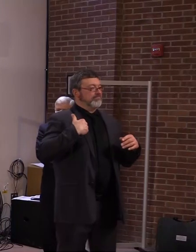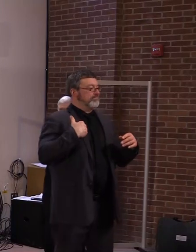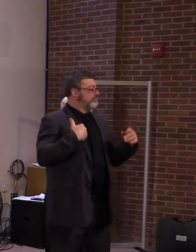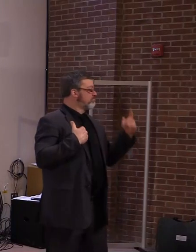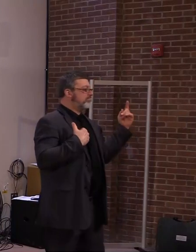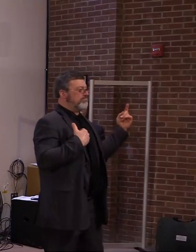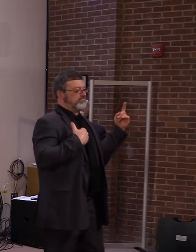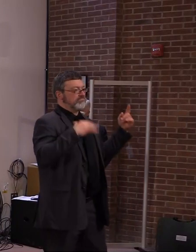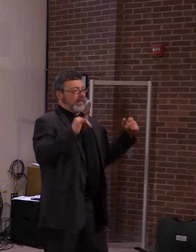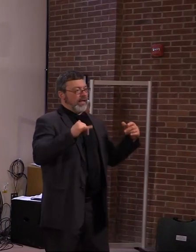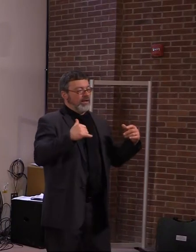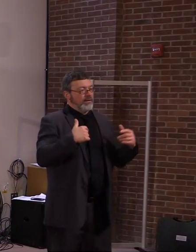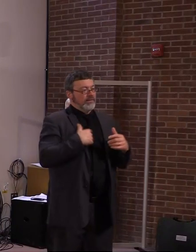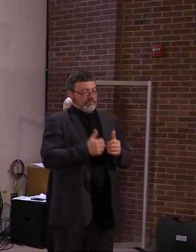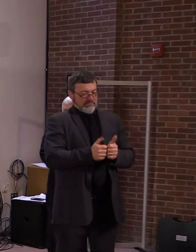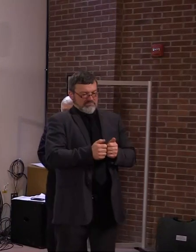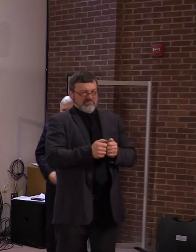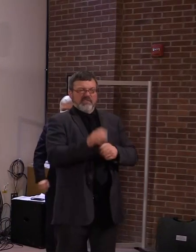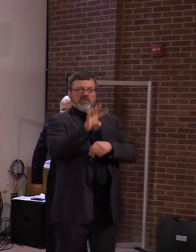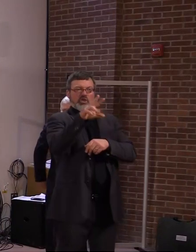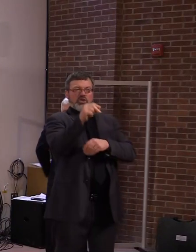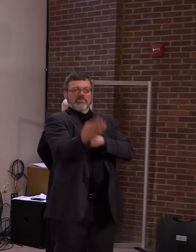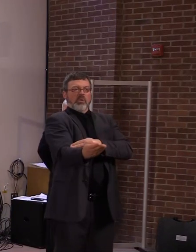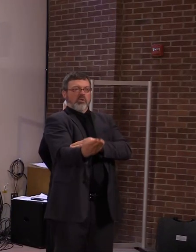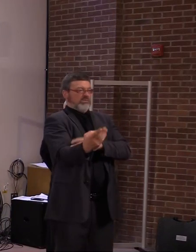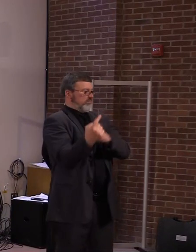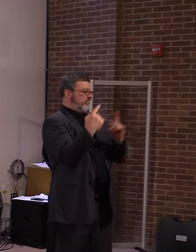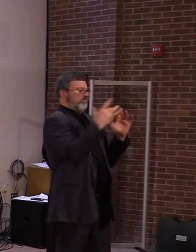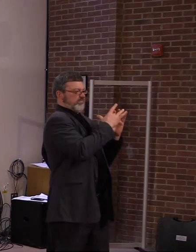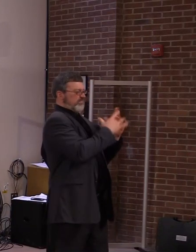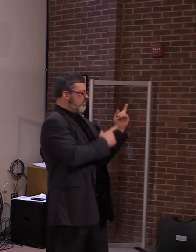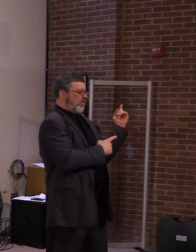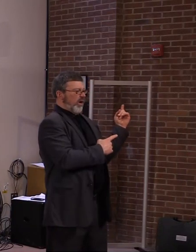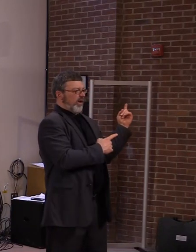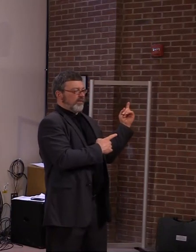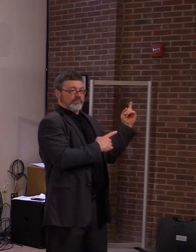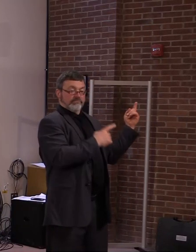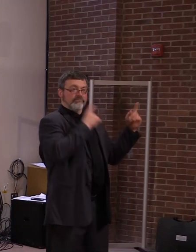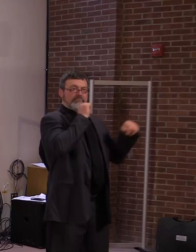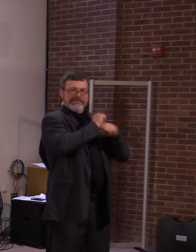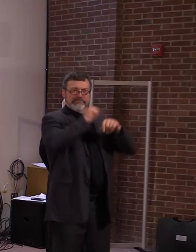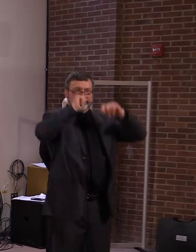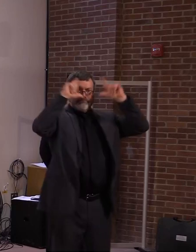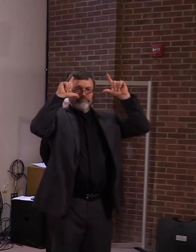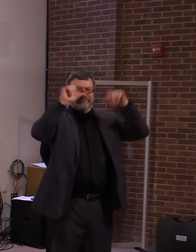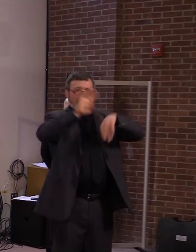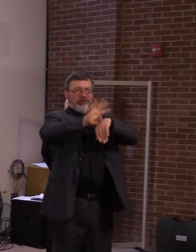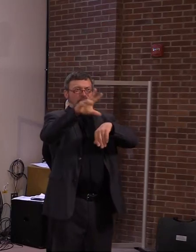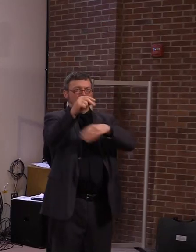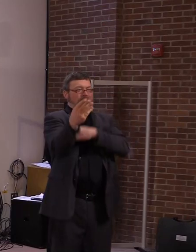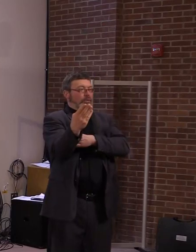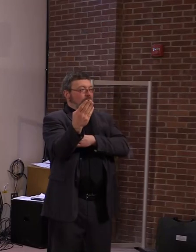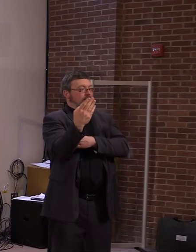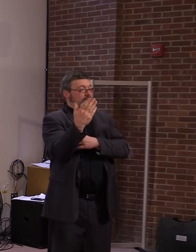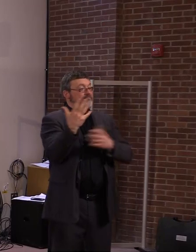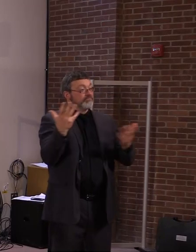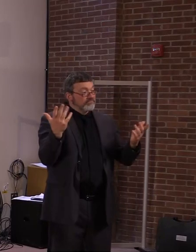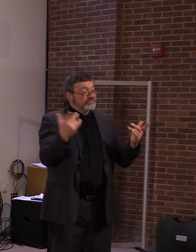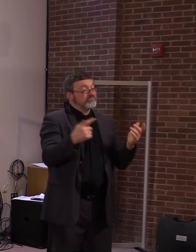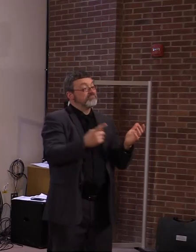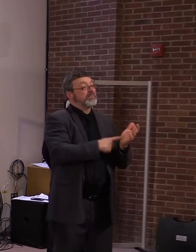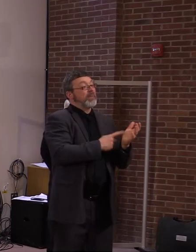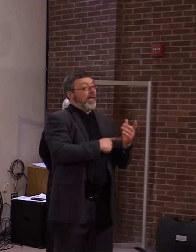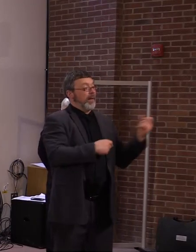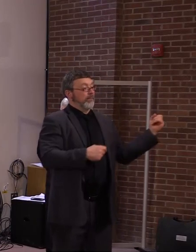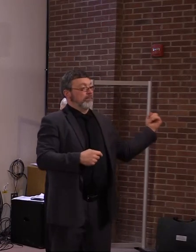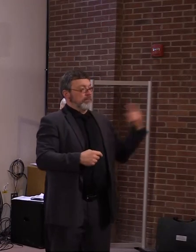can text at 4:30 a.m. in the morning and have him answer. Sometimes he'll bring me up to speed on things at that hour,